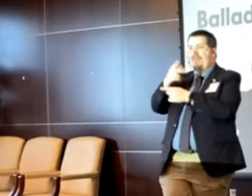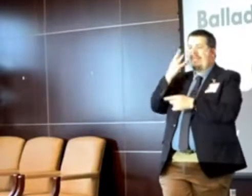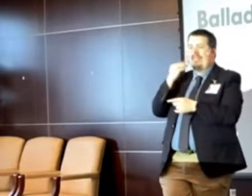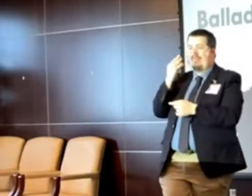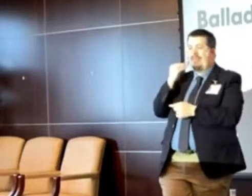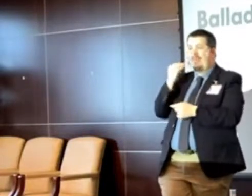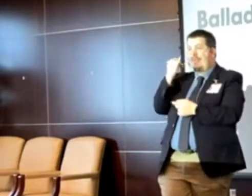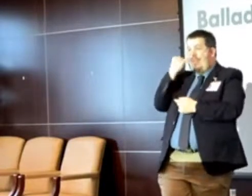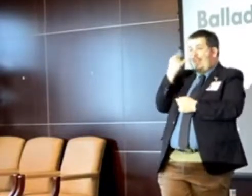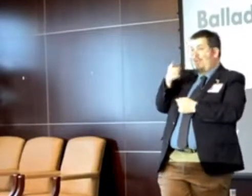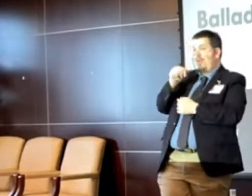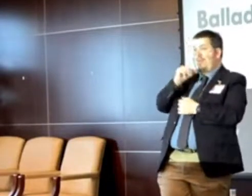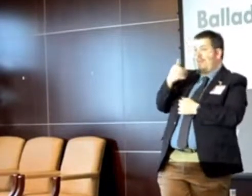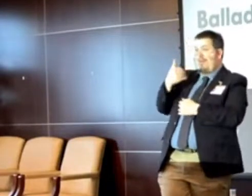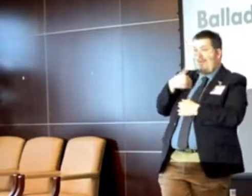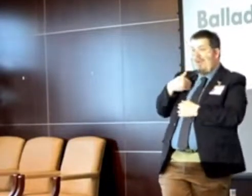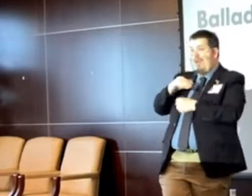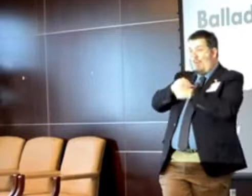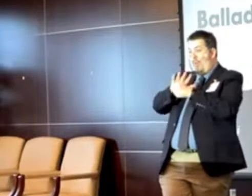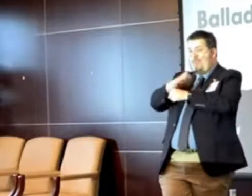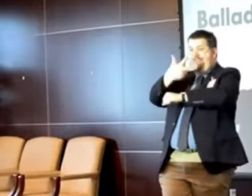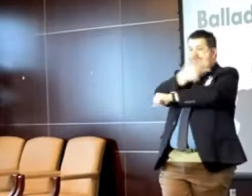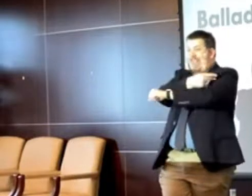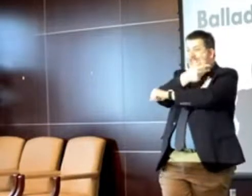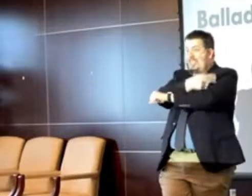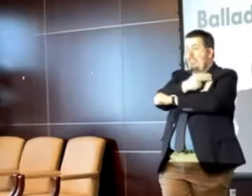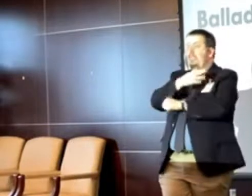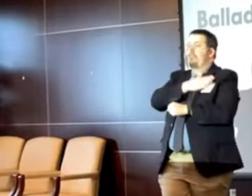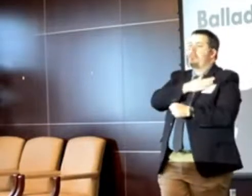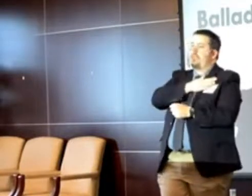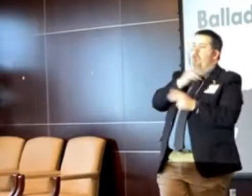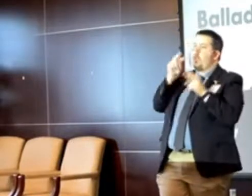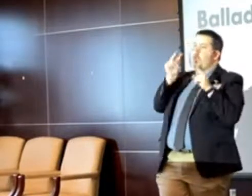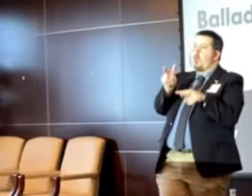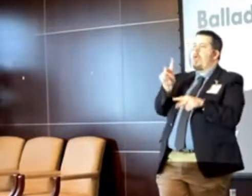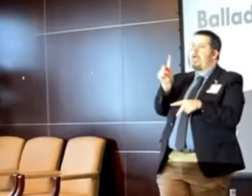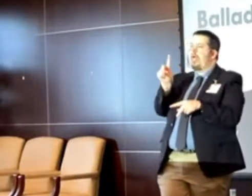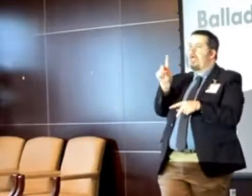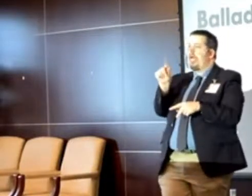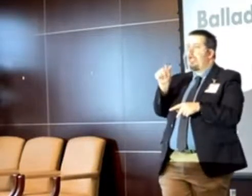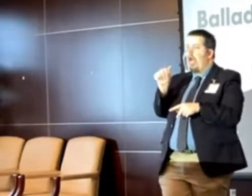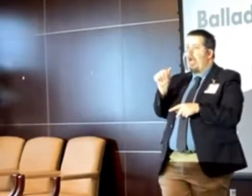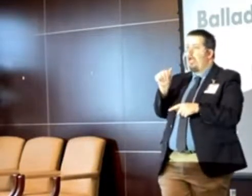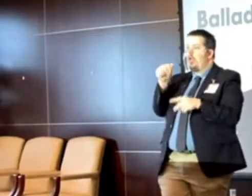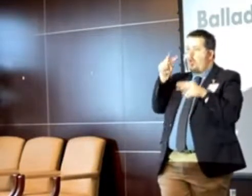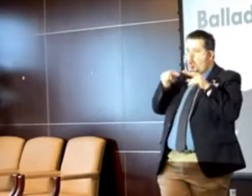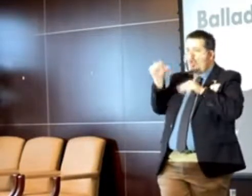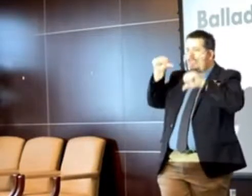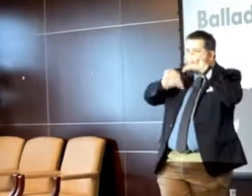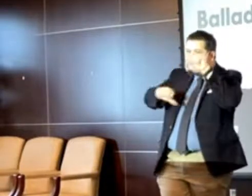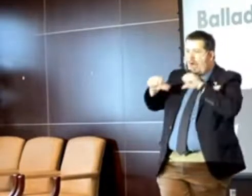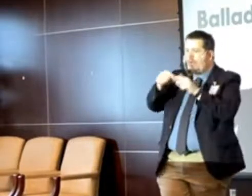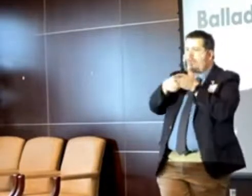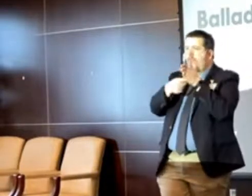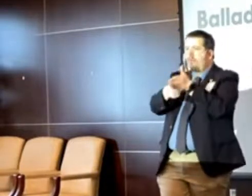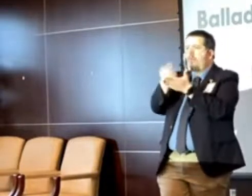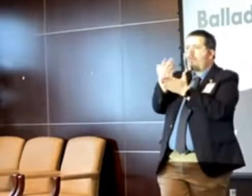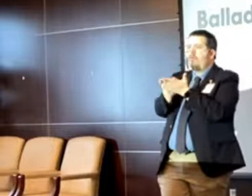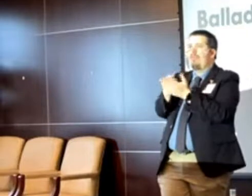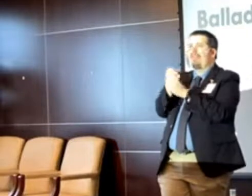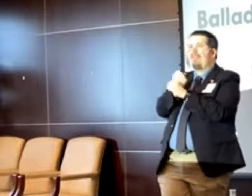you haven't had the COVID-19 vaccine, please review the data and science behind its safety and